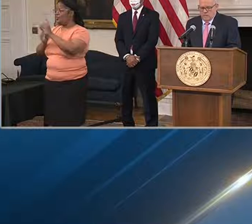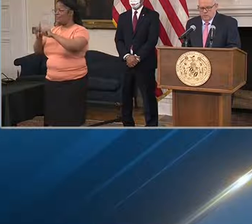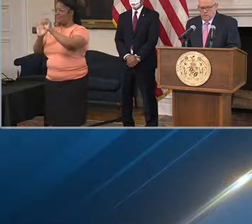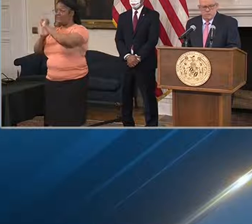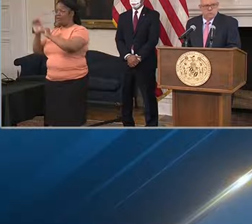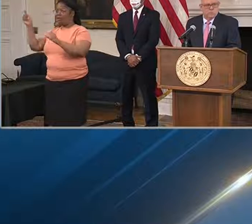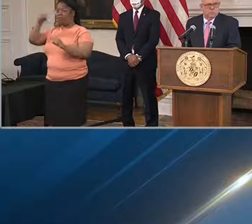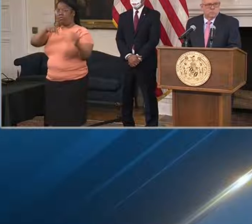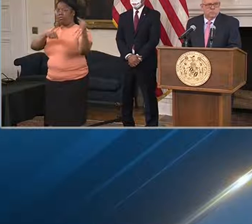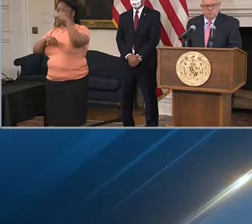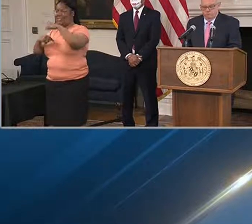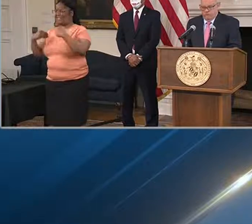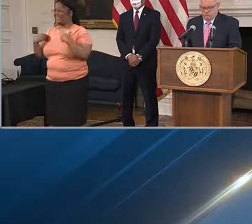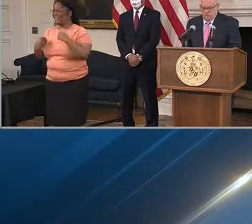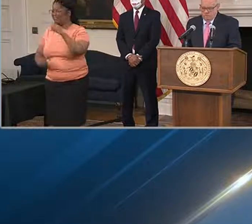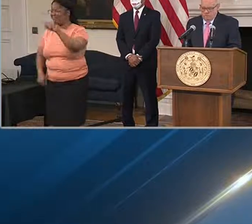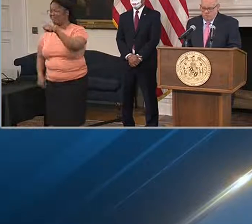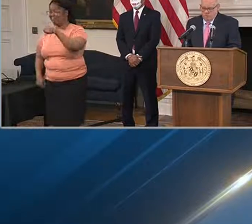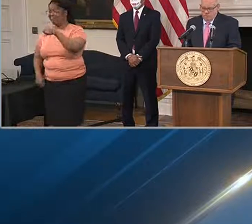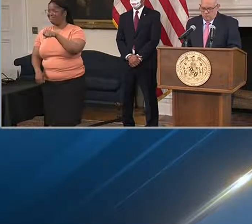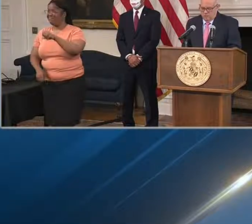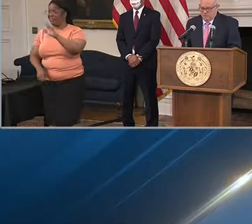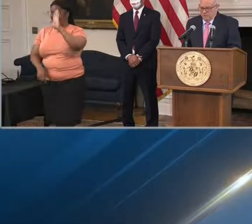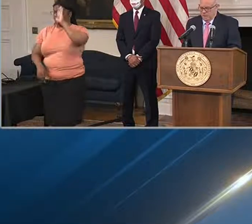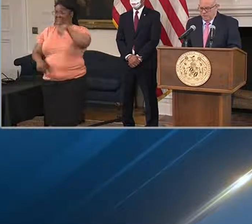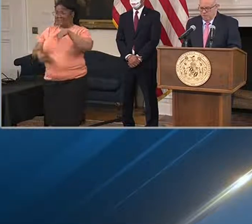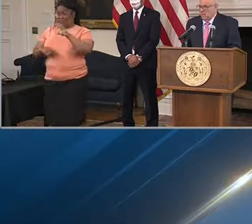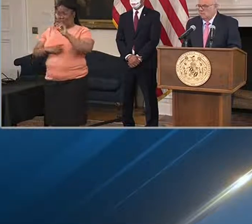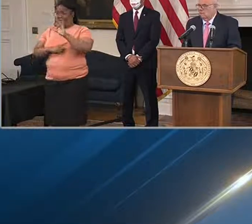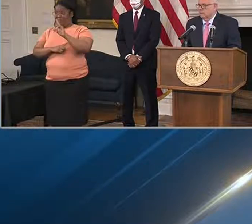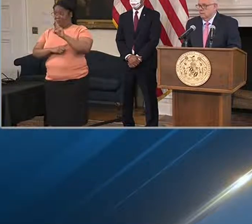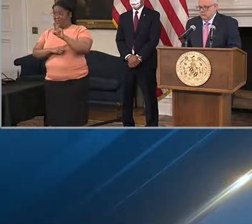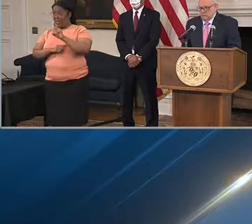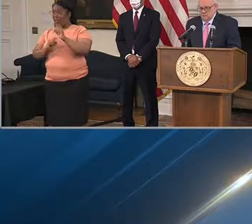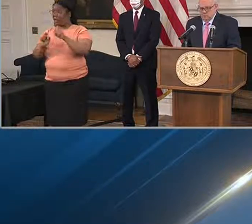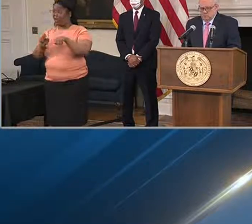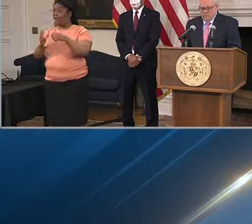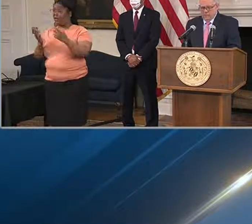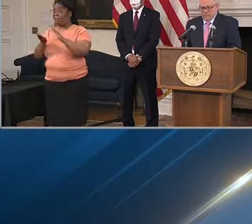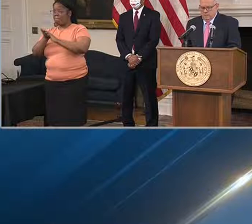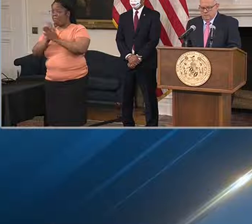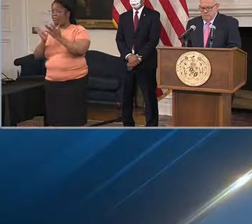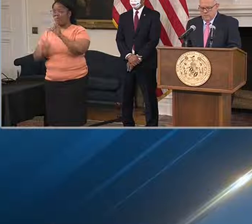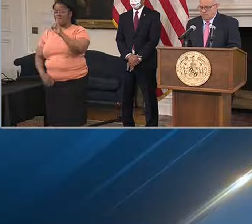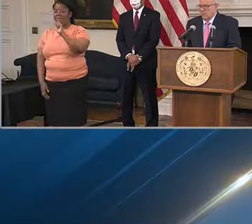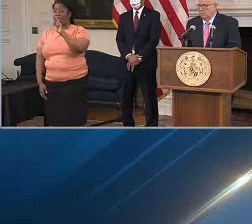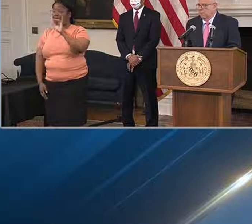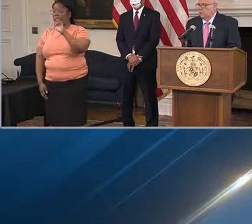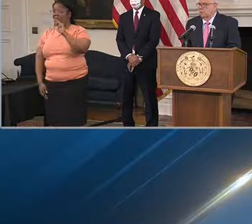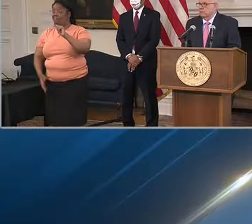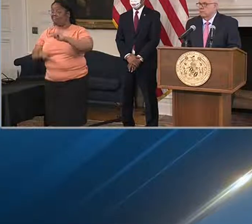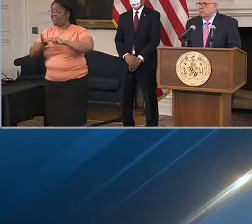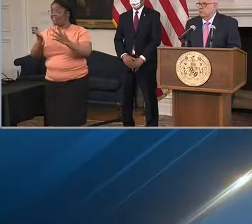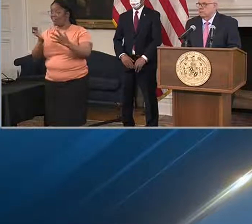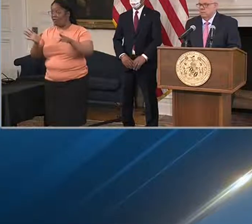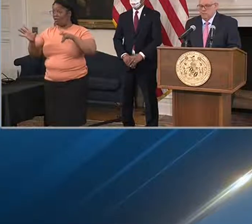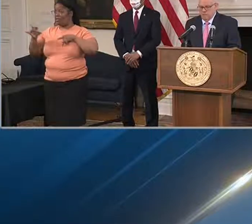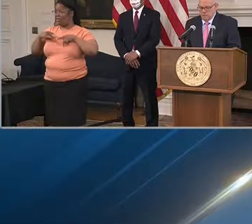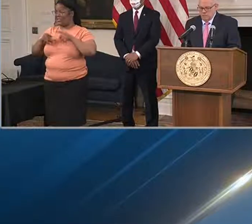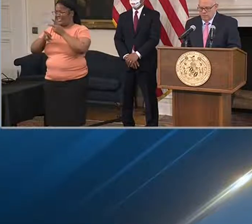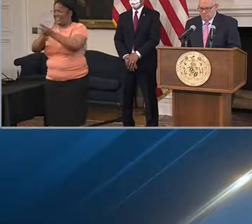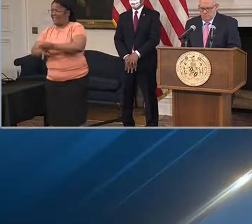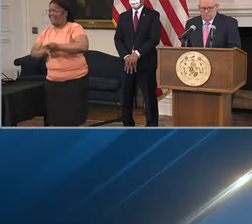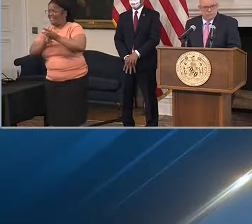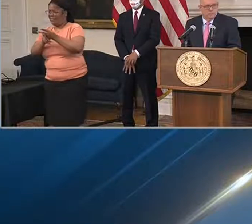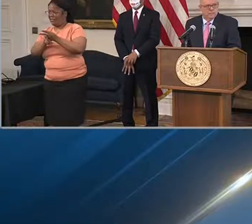these new highly transmissible variants, which are driving an increase in new infections and hospitalizations,